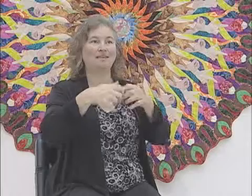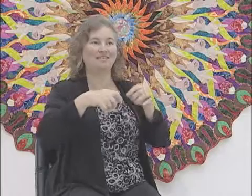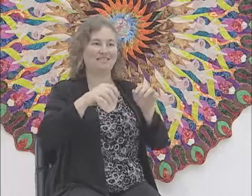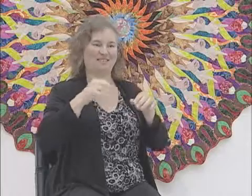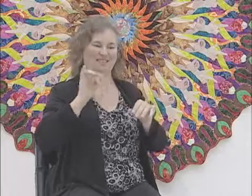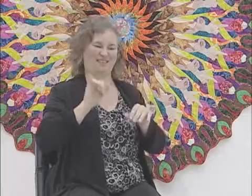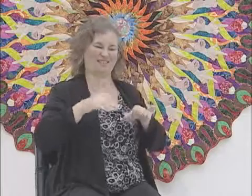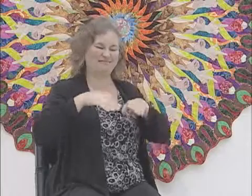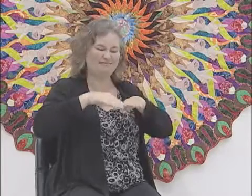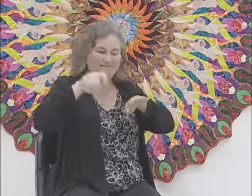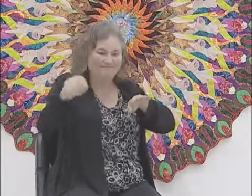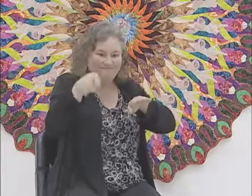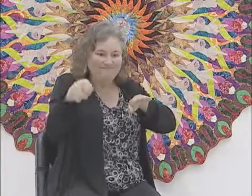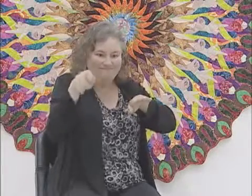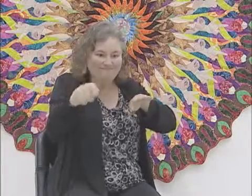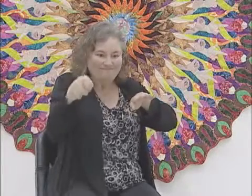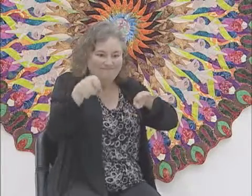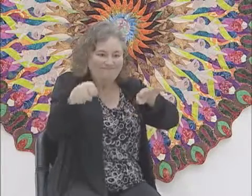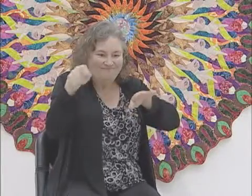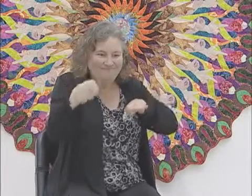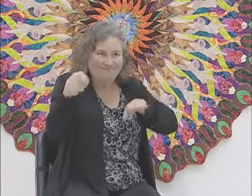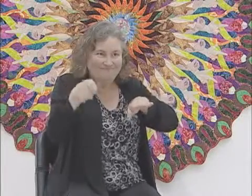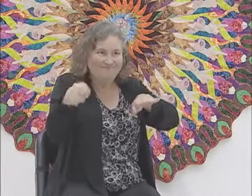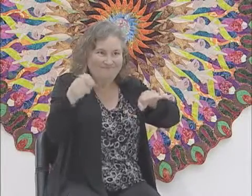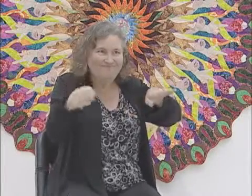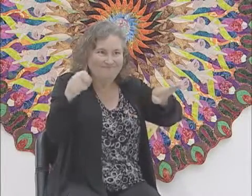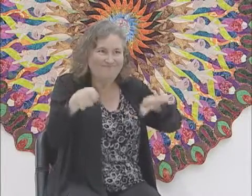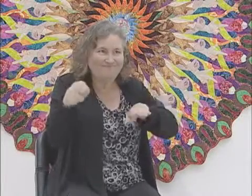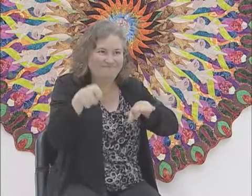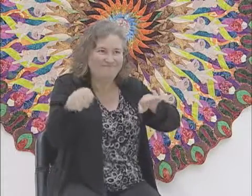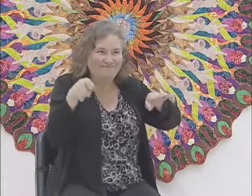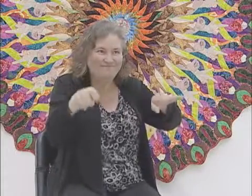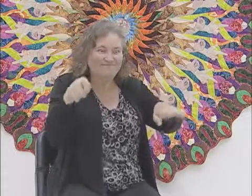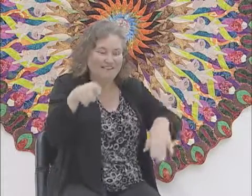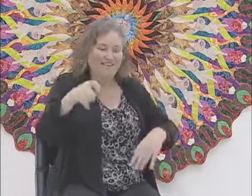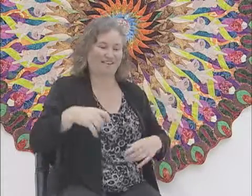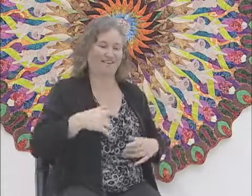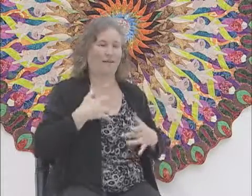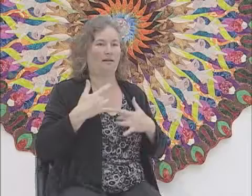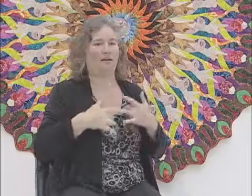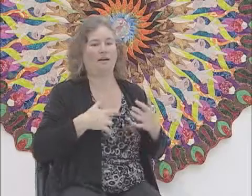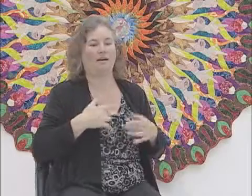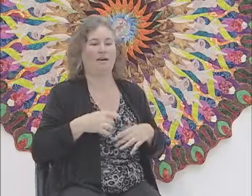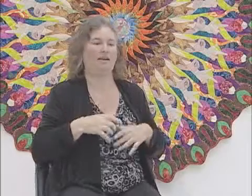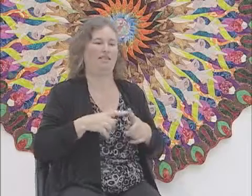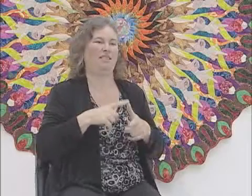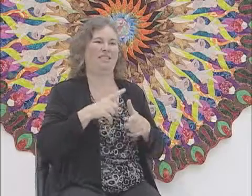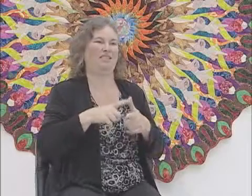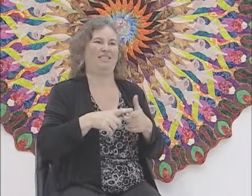machine. Just a little model that I operated by hand. I was so